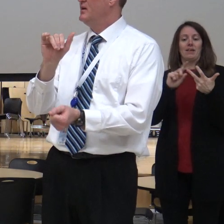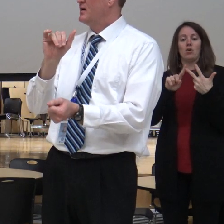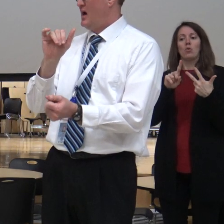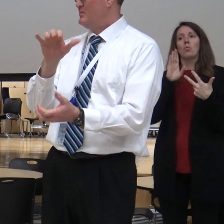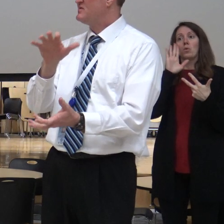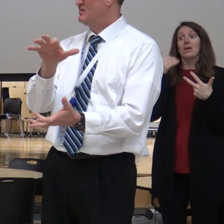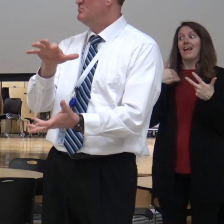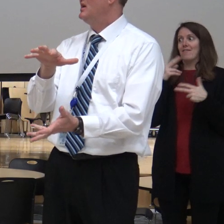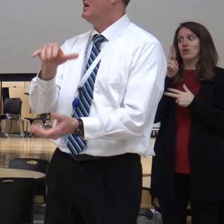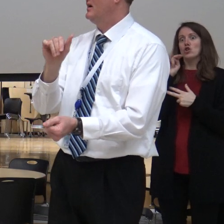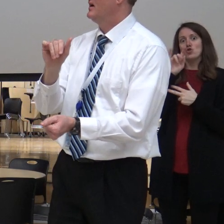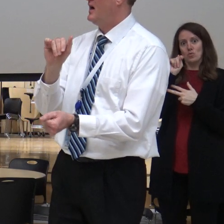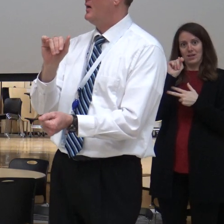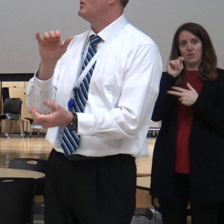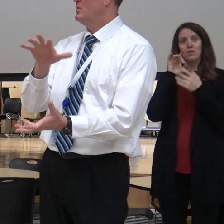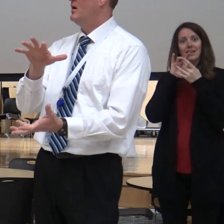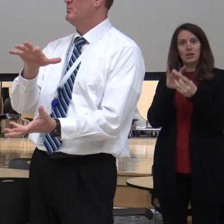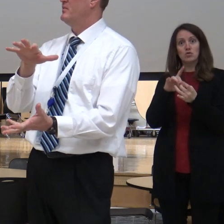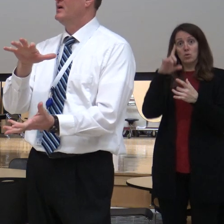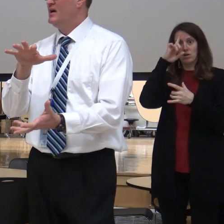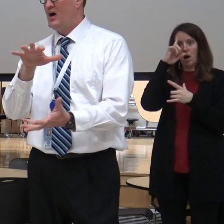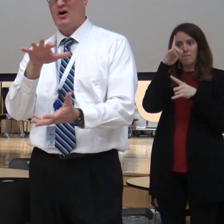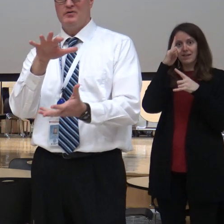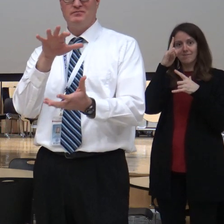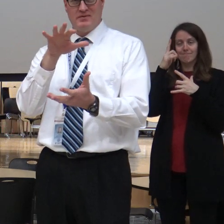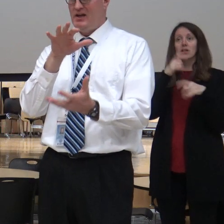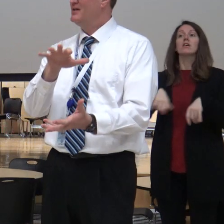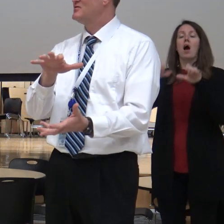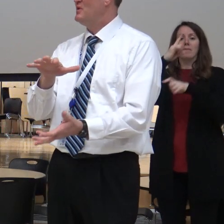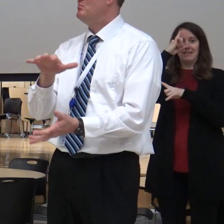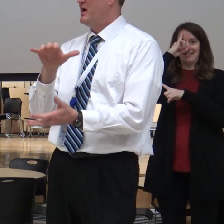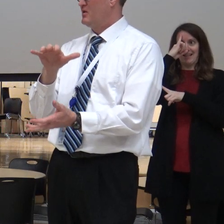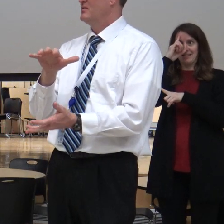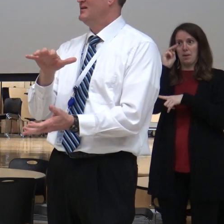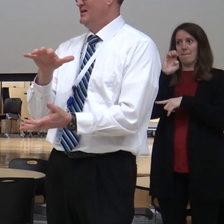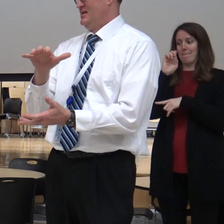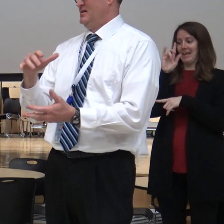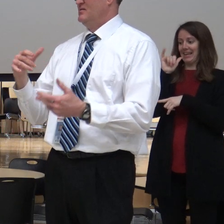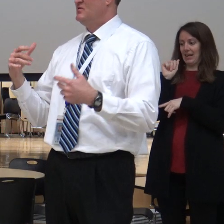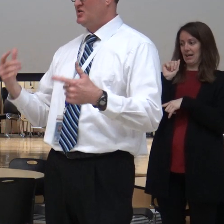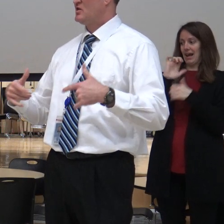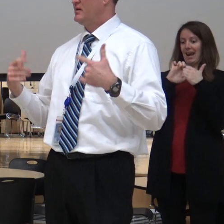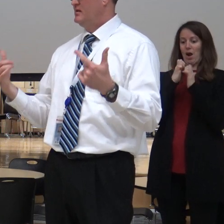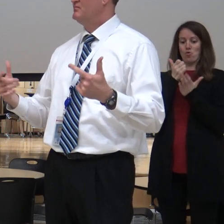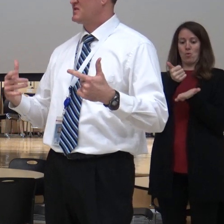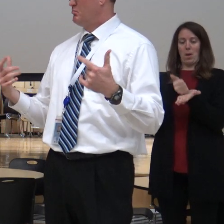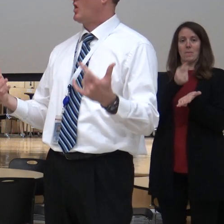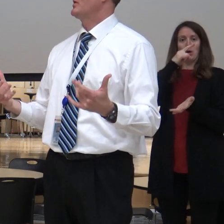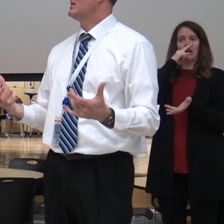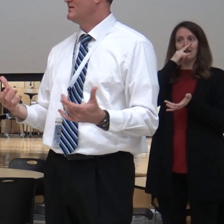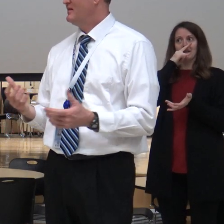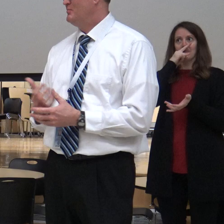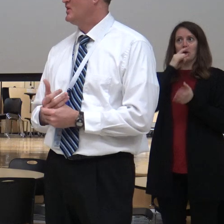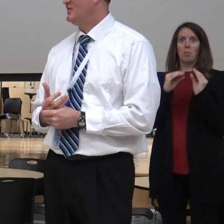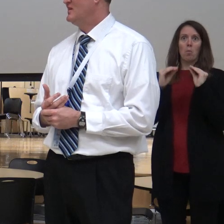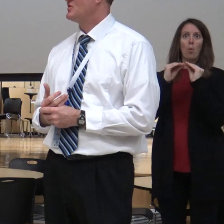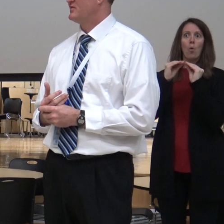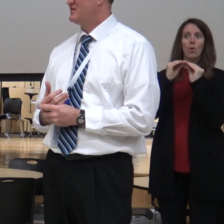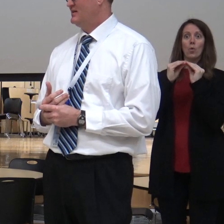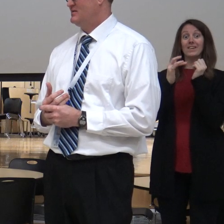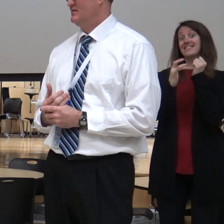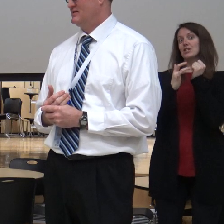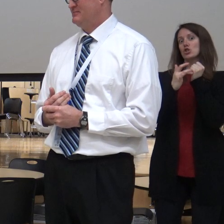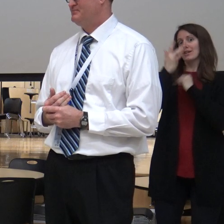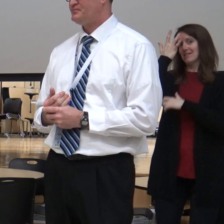of Common Sense Media and how to help our kids be better digitally smart and be good